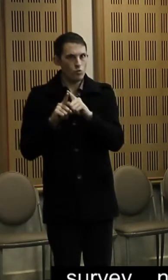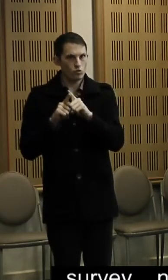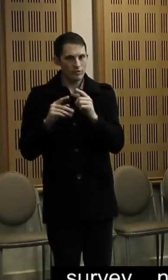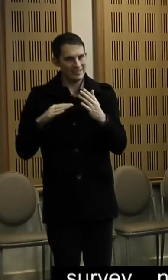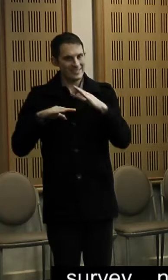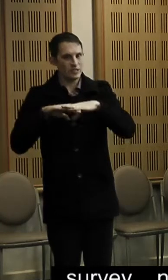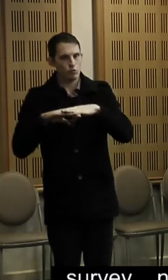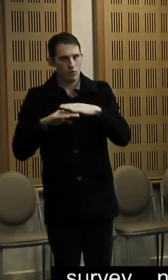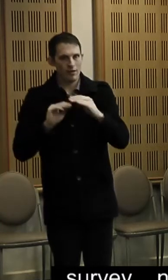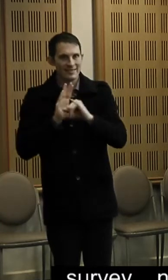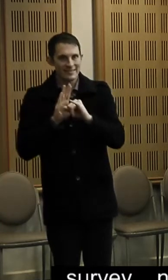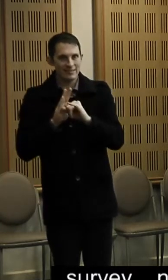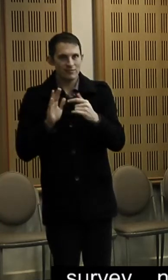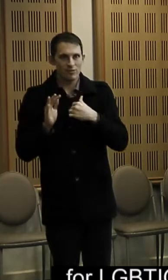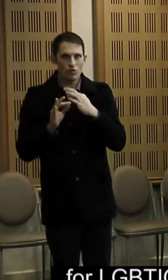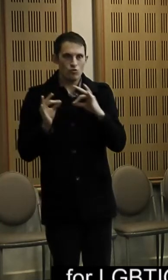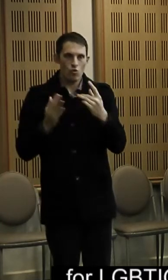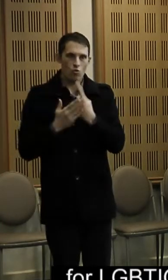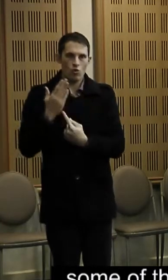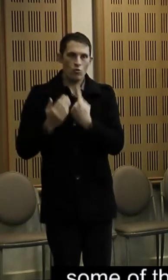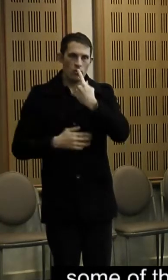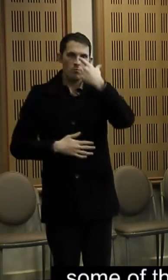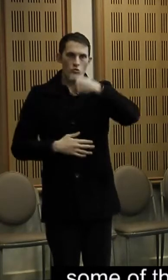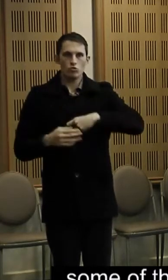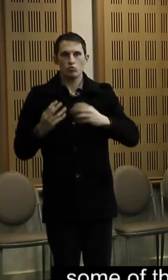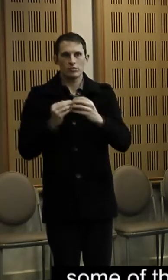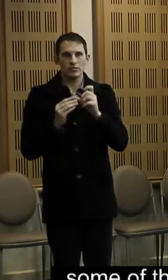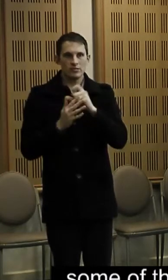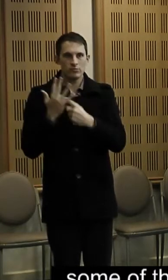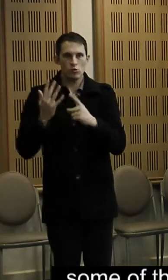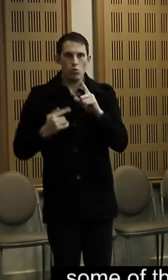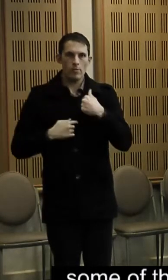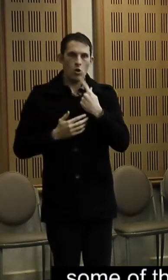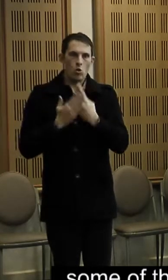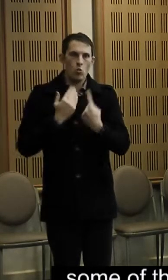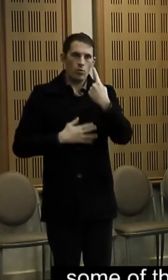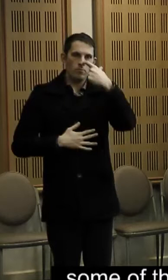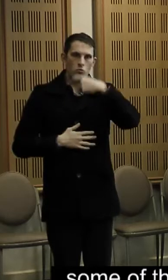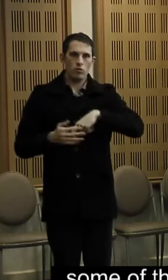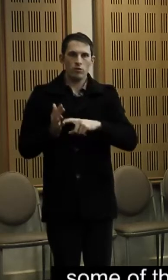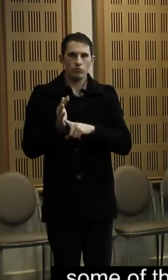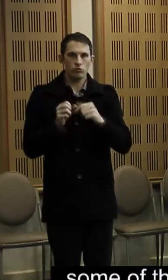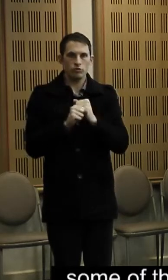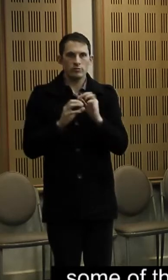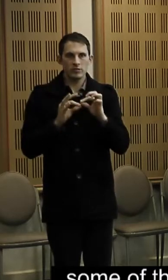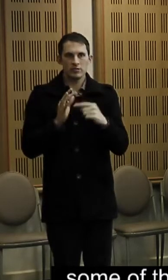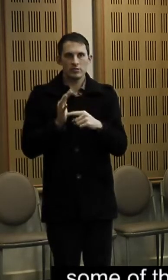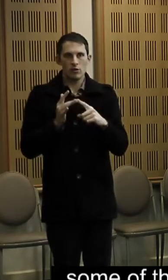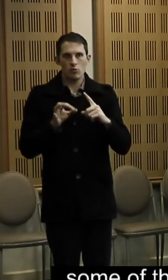aren't just a person with a disability or aren't just LGBTIQ, and how we're looking at